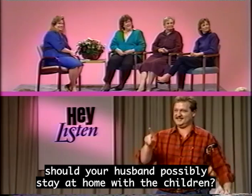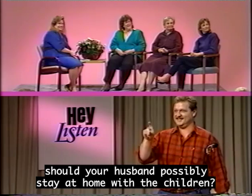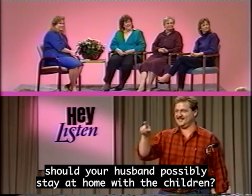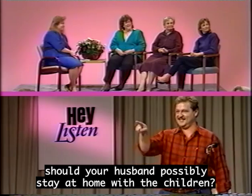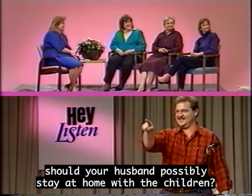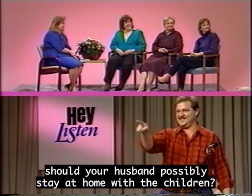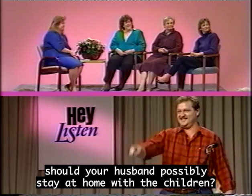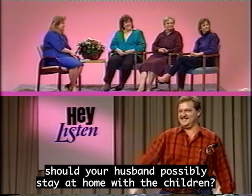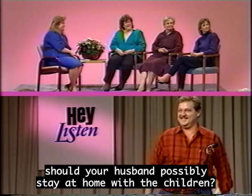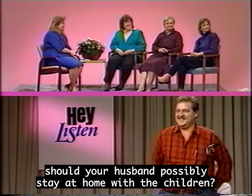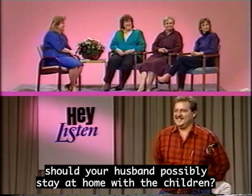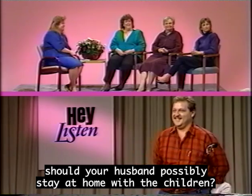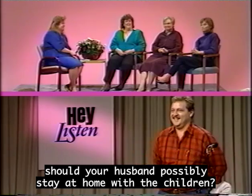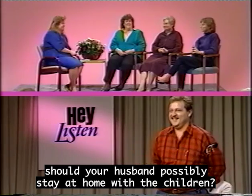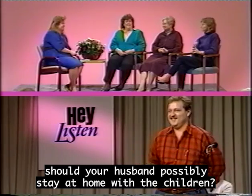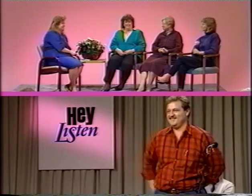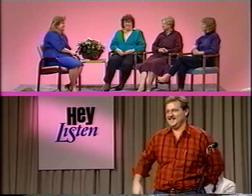possibly stay at home with the children?